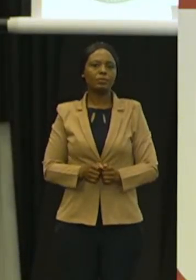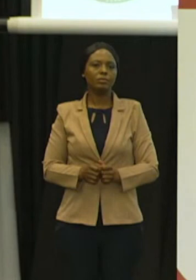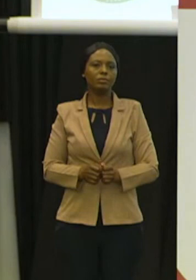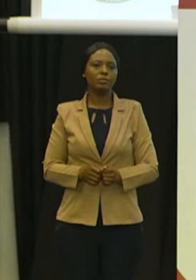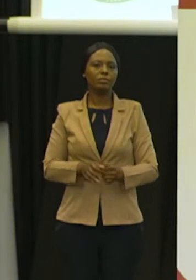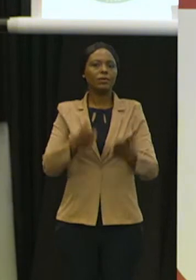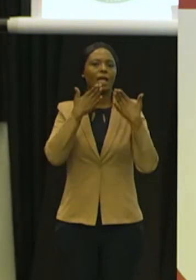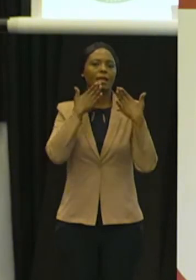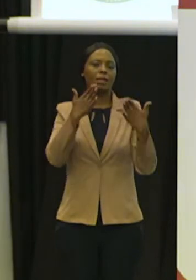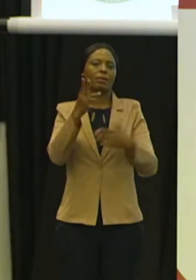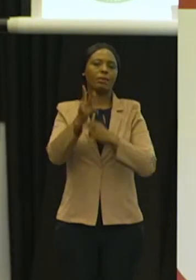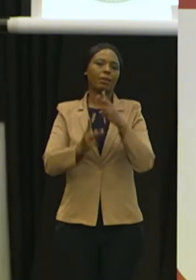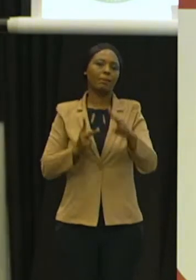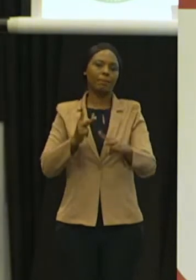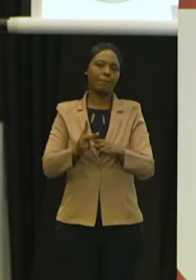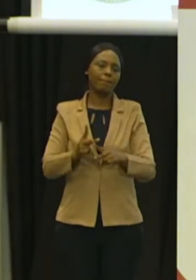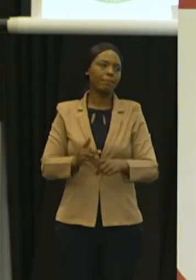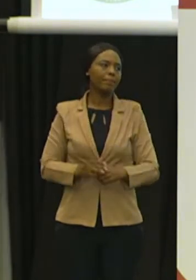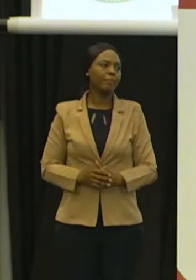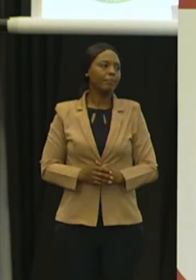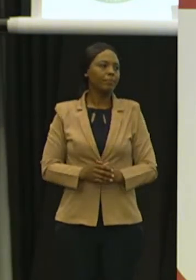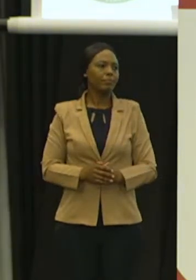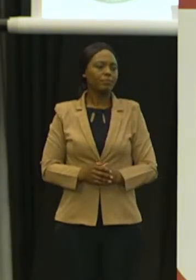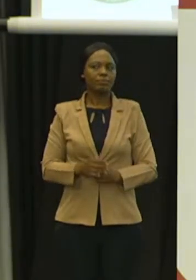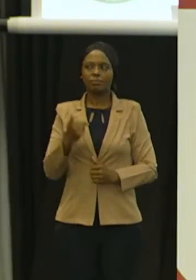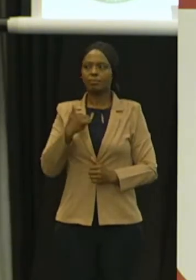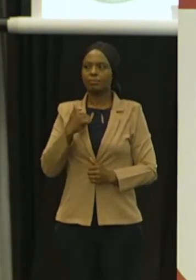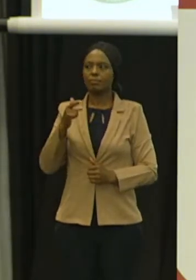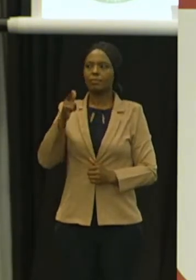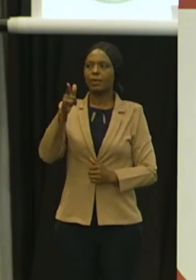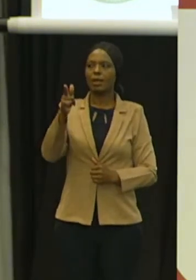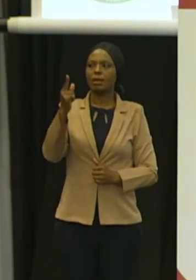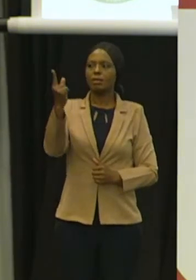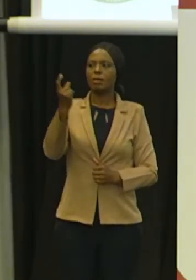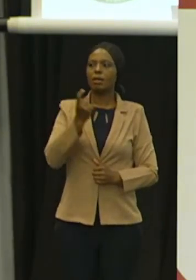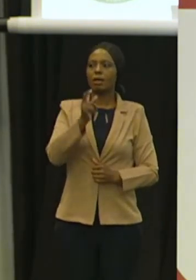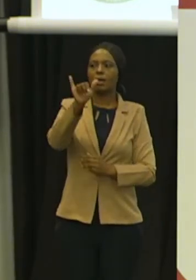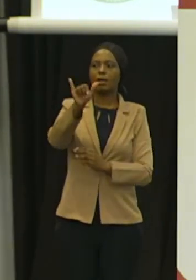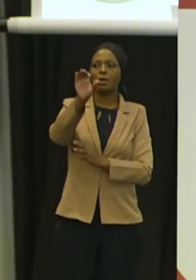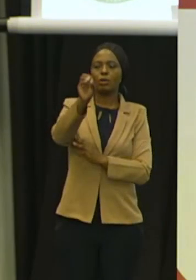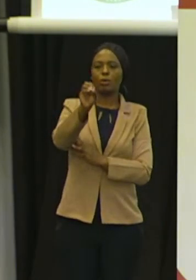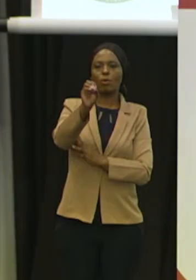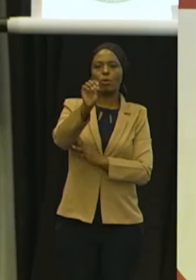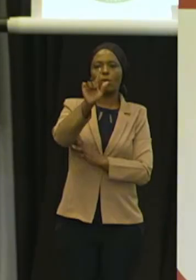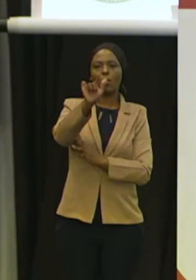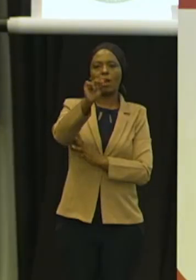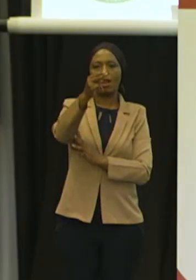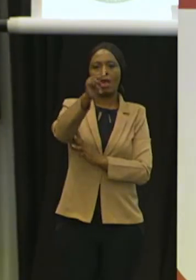Thank you once again. May I call upon Yolan just to give us